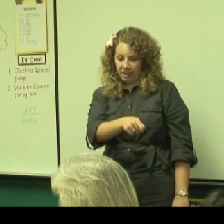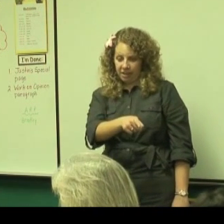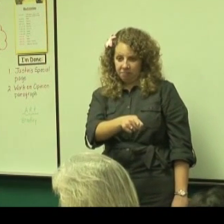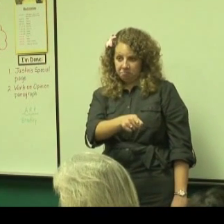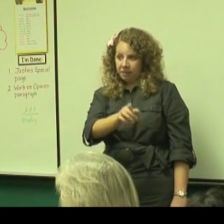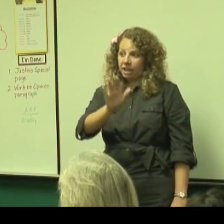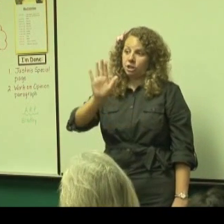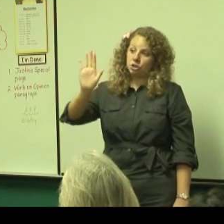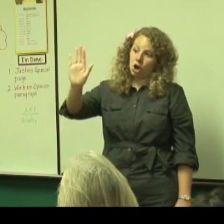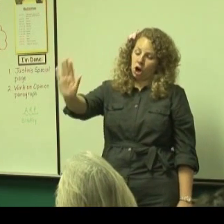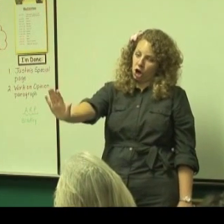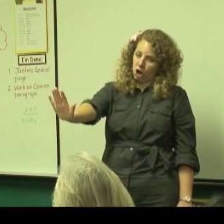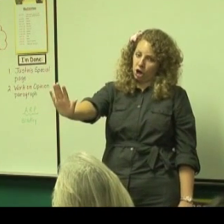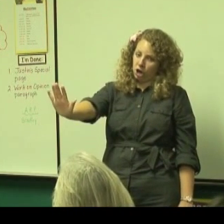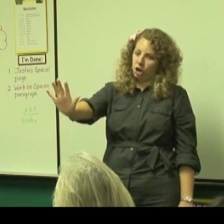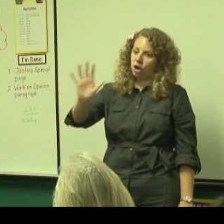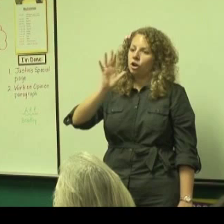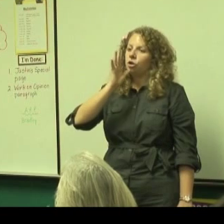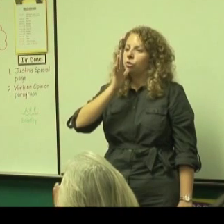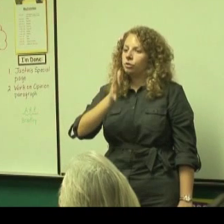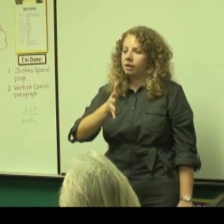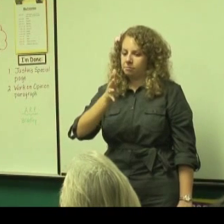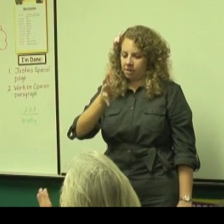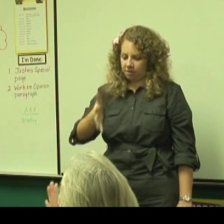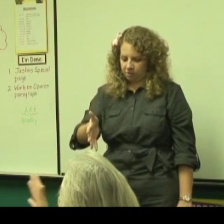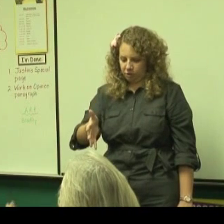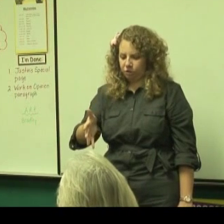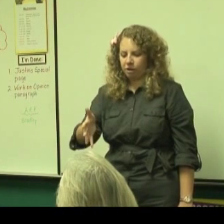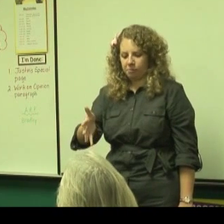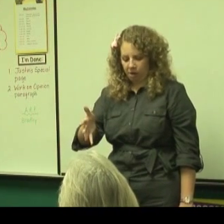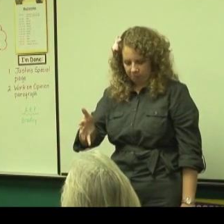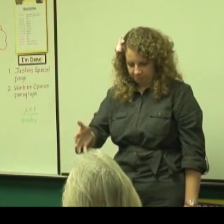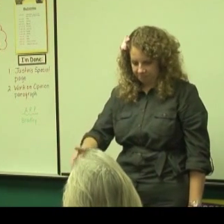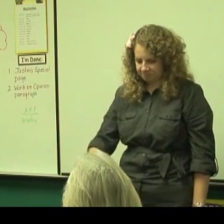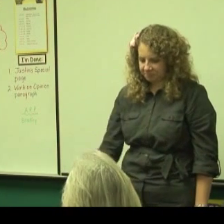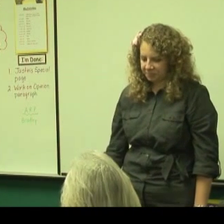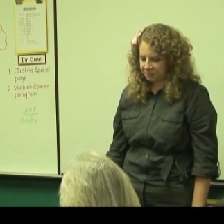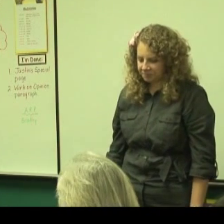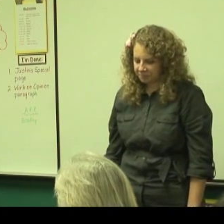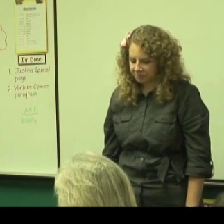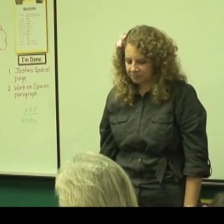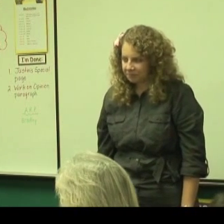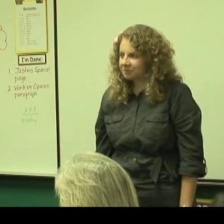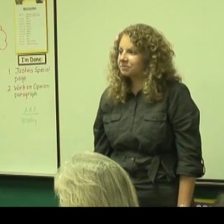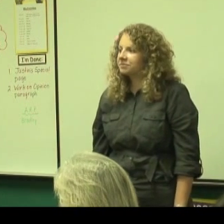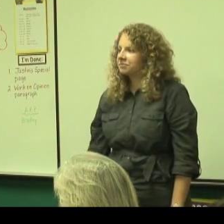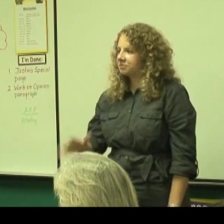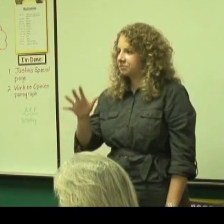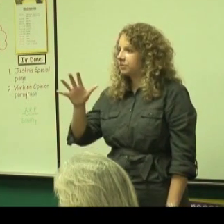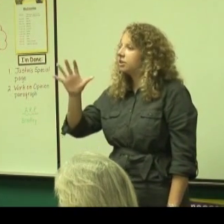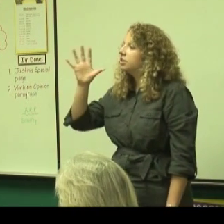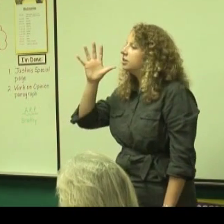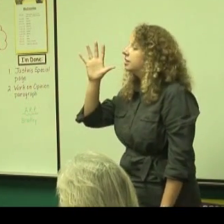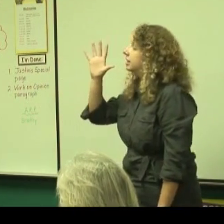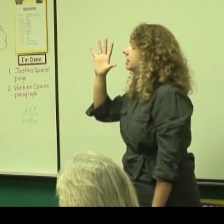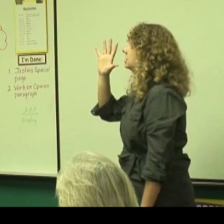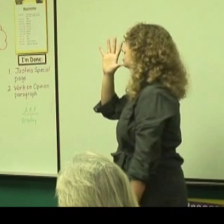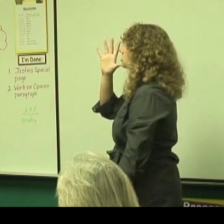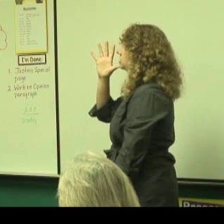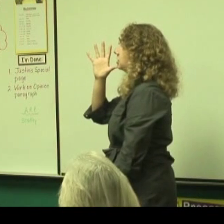she is her grandmother or grandma. So grandmother. Like this, just